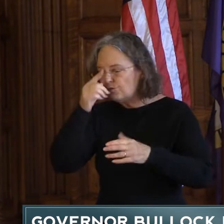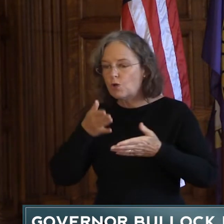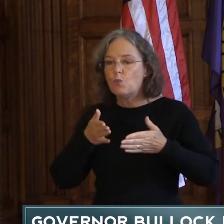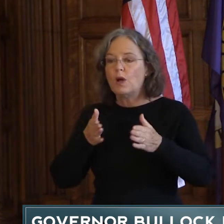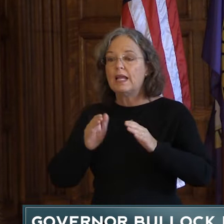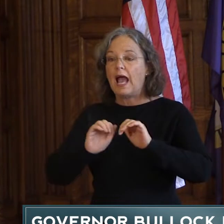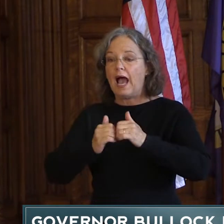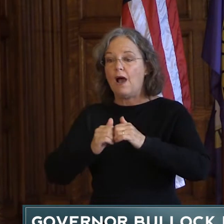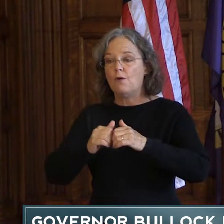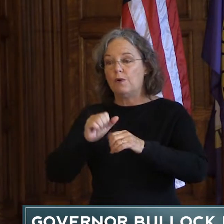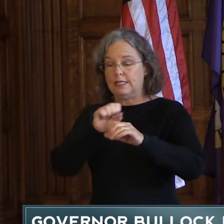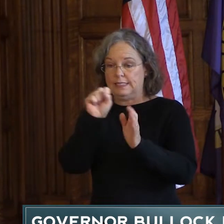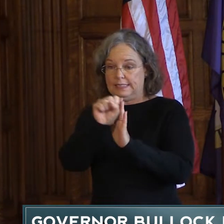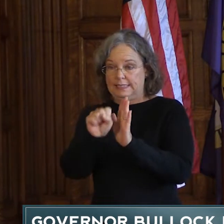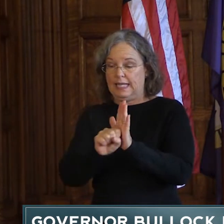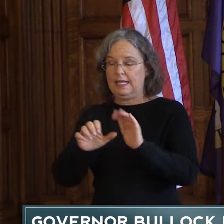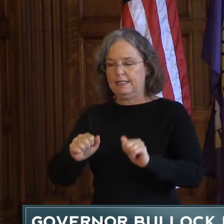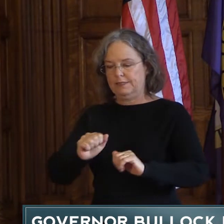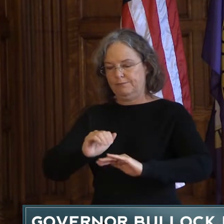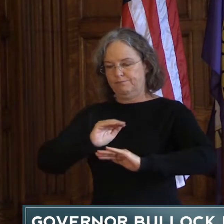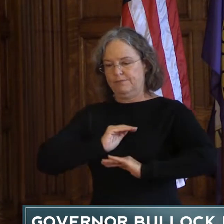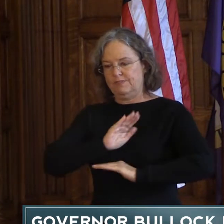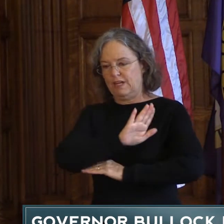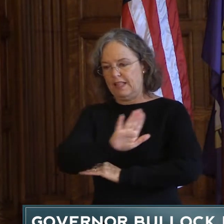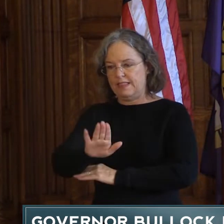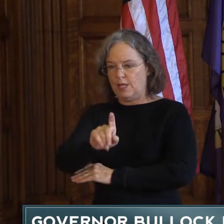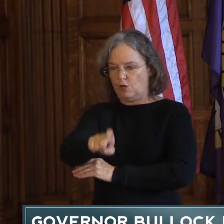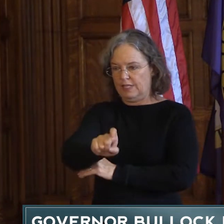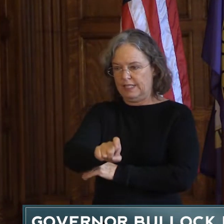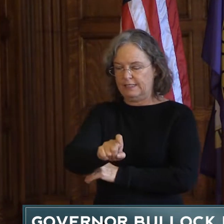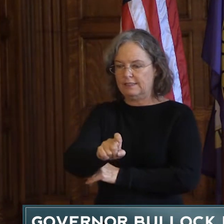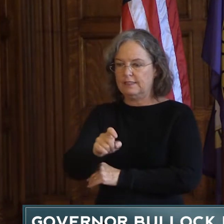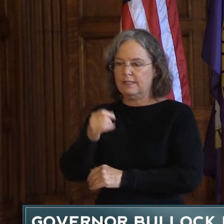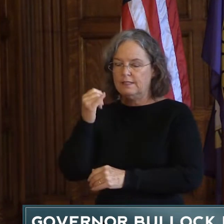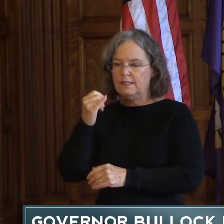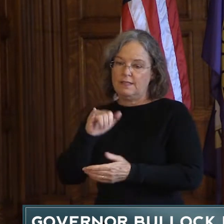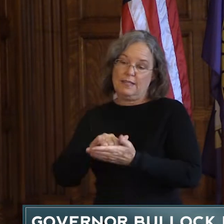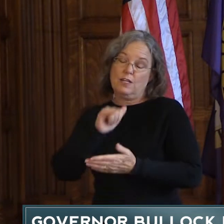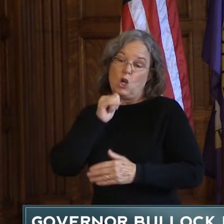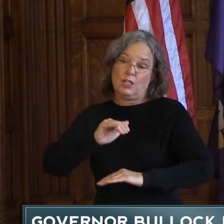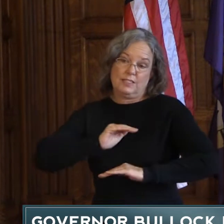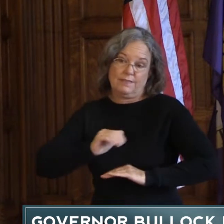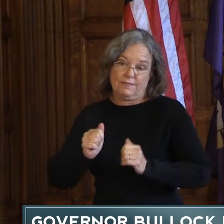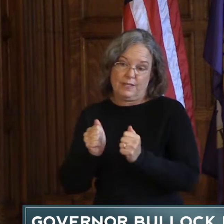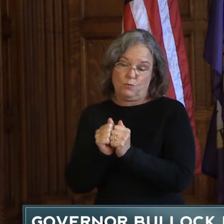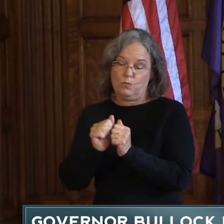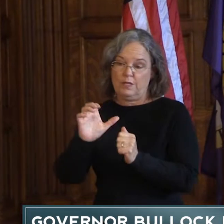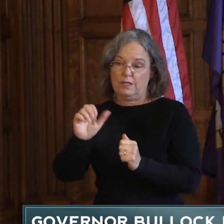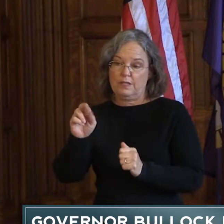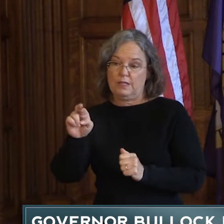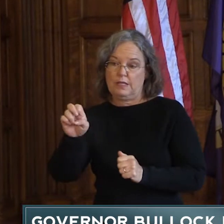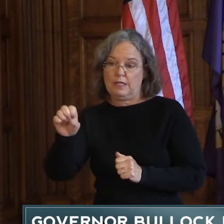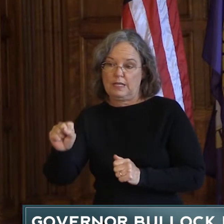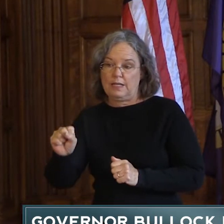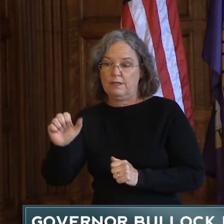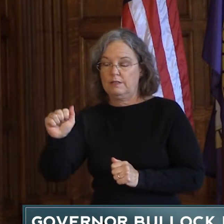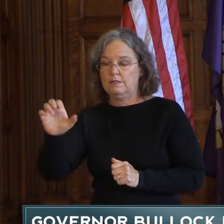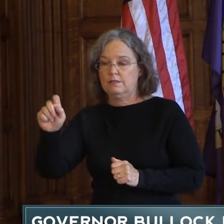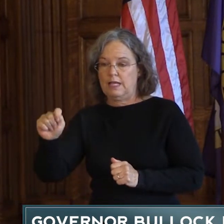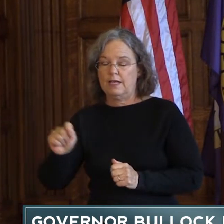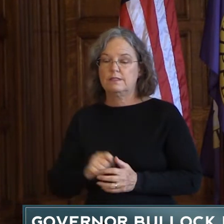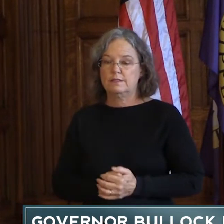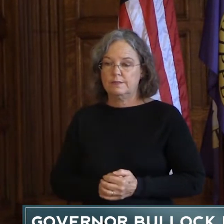can help fill unmet needs not addressed by the CARES Act or other federal funding going forward.